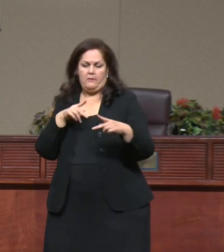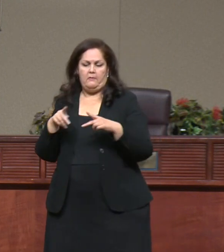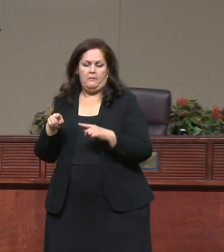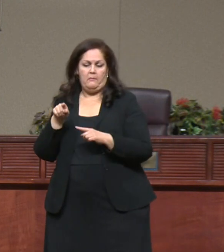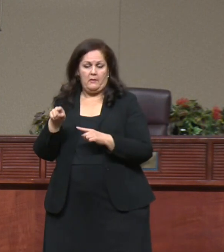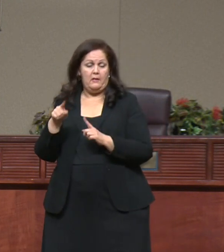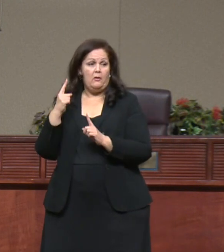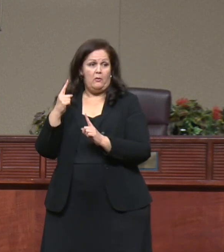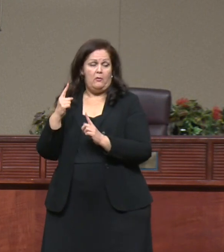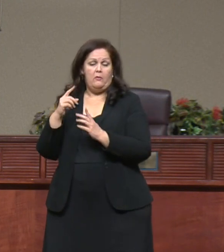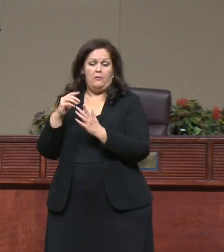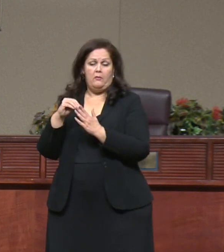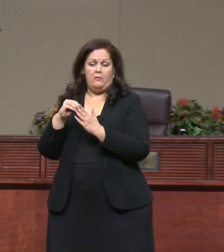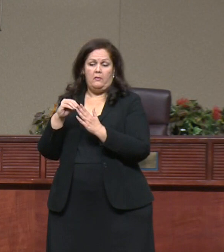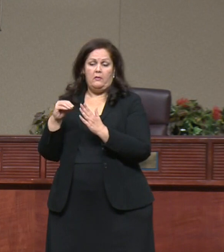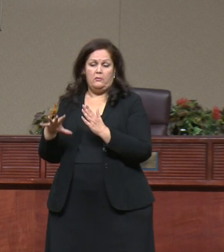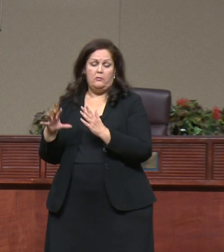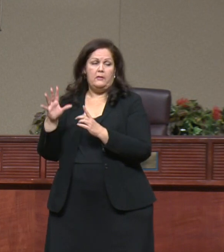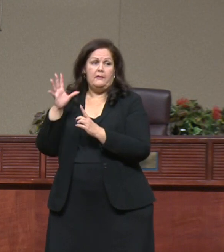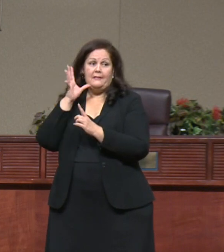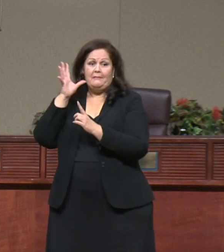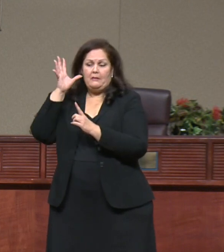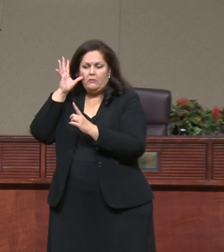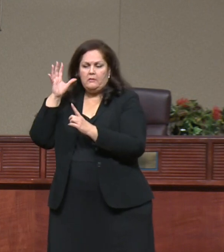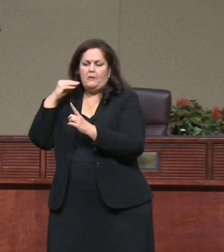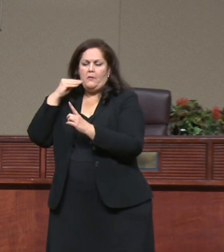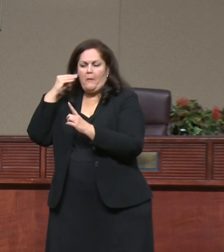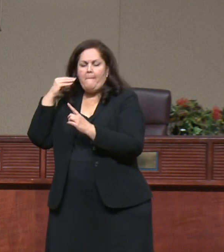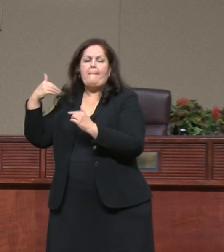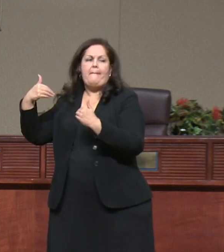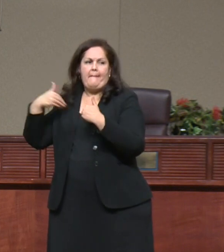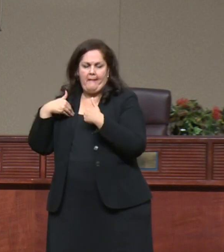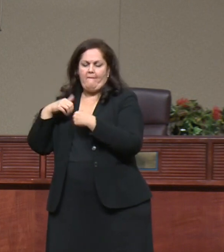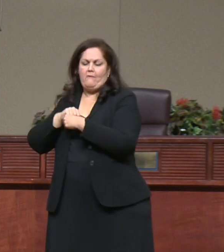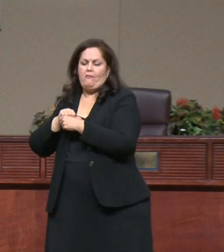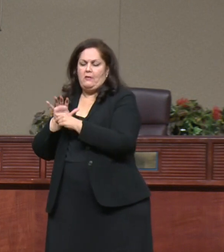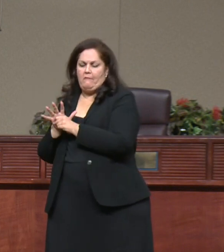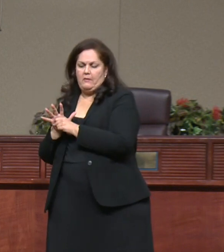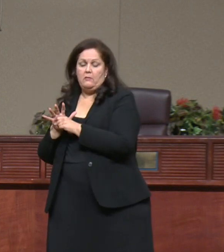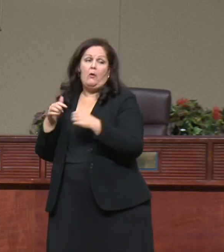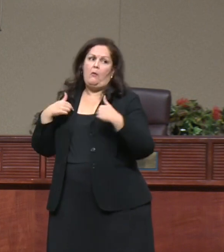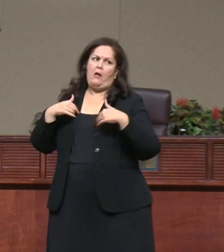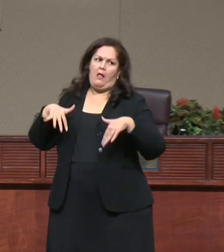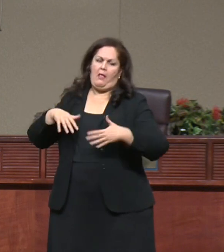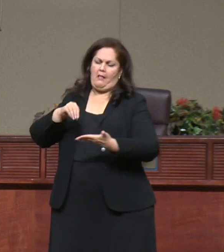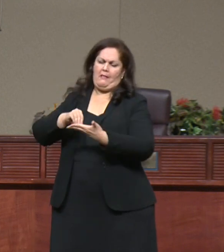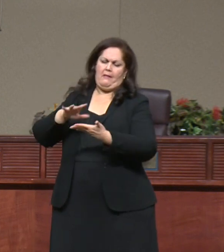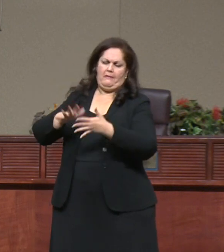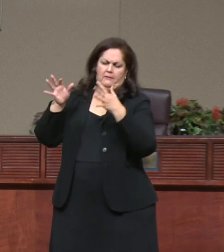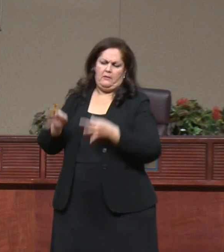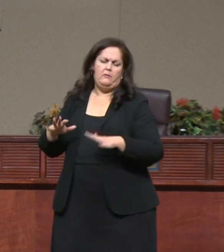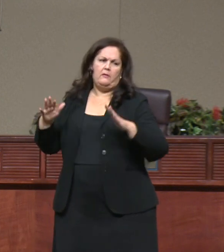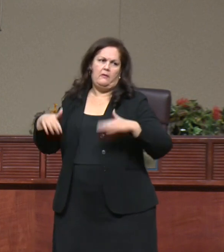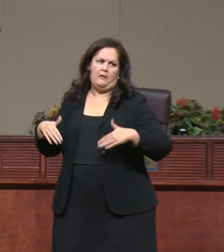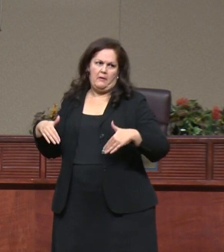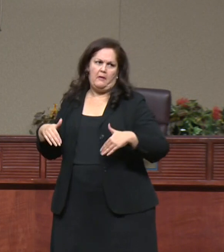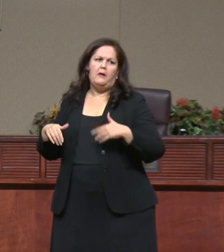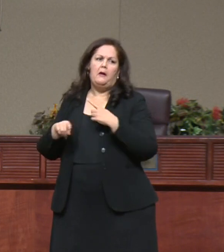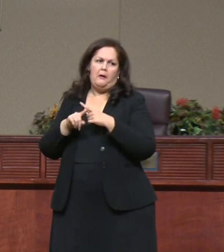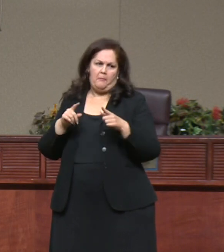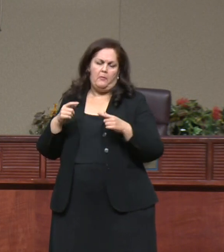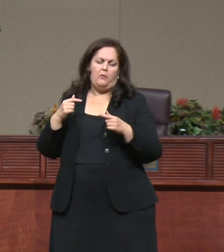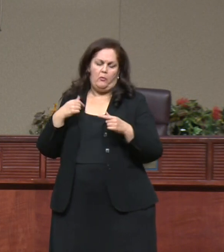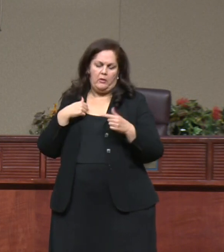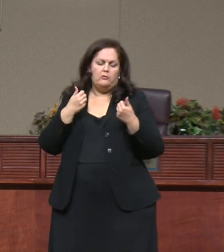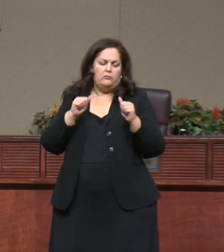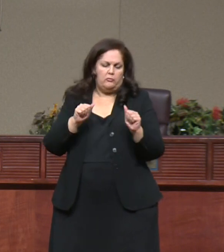whose parents were positive at home. We haven't been able to establish that for sure. So those are lines that we are